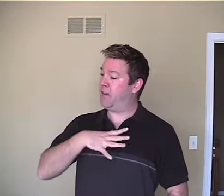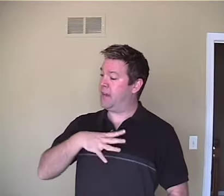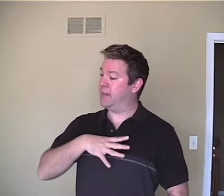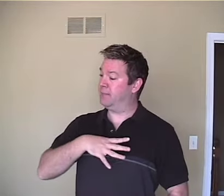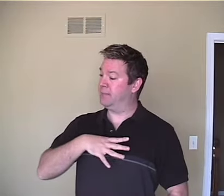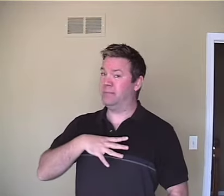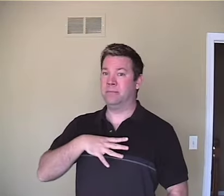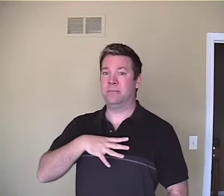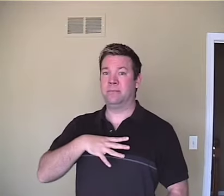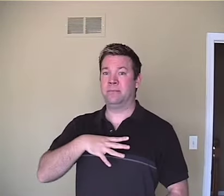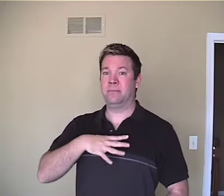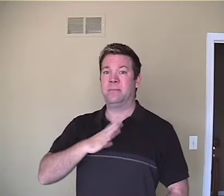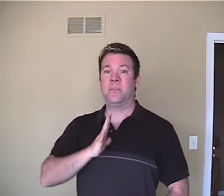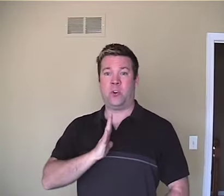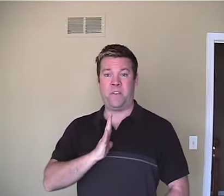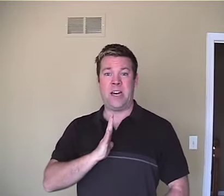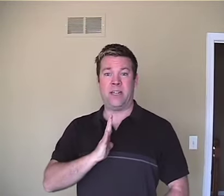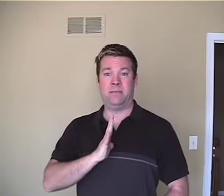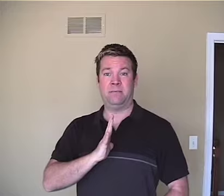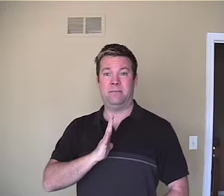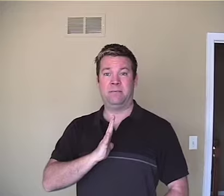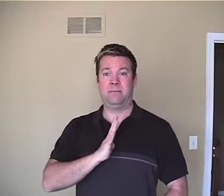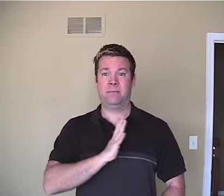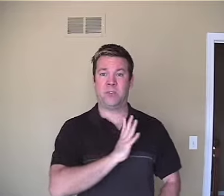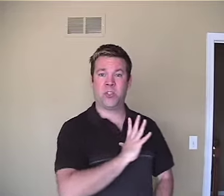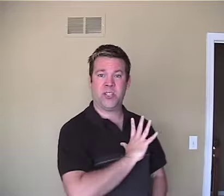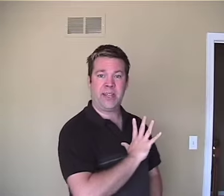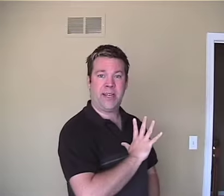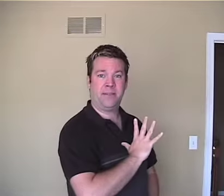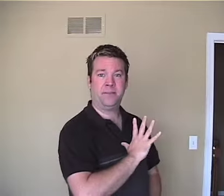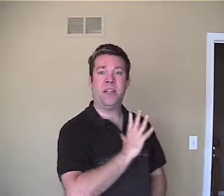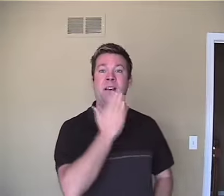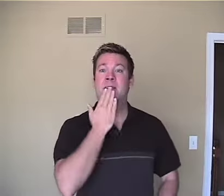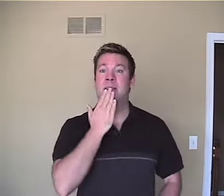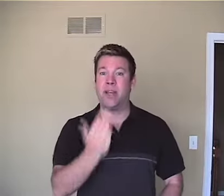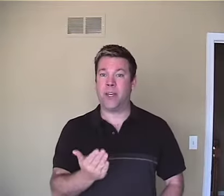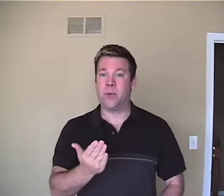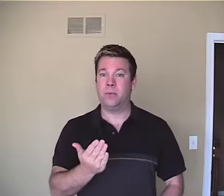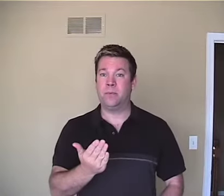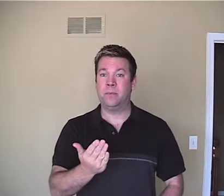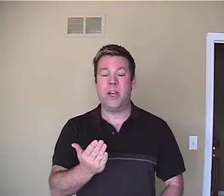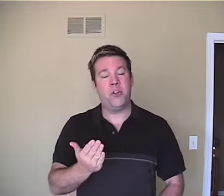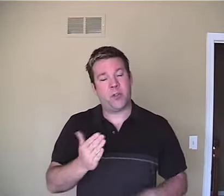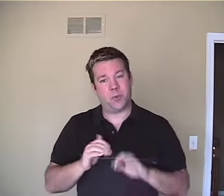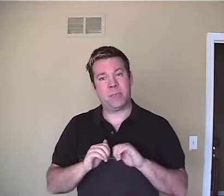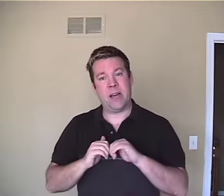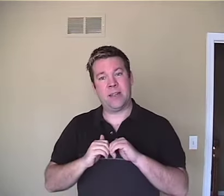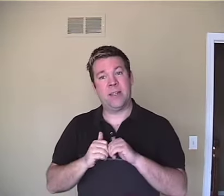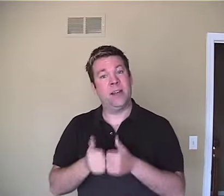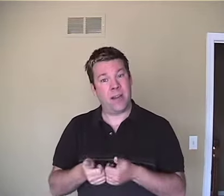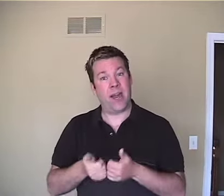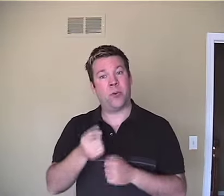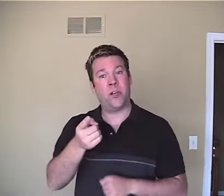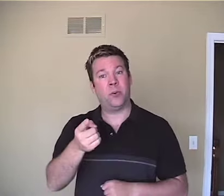fine. Or fine. Just like that. Thank you. And you could respond, how are you?